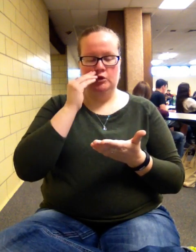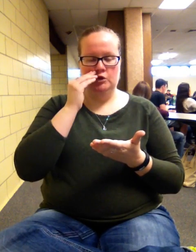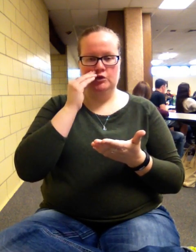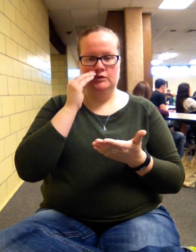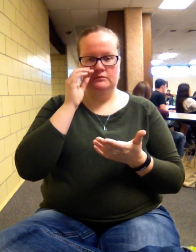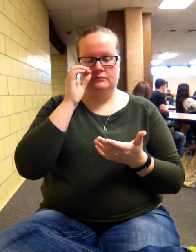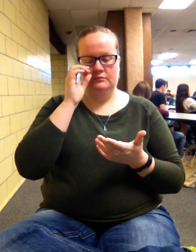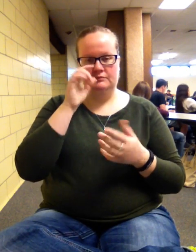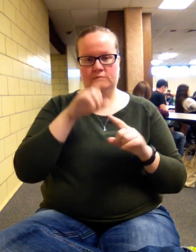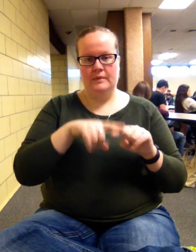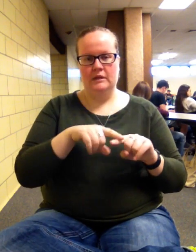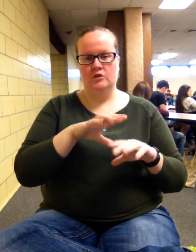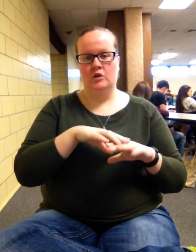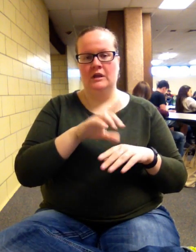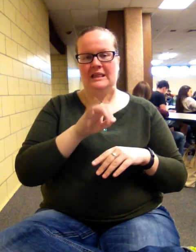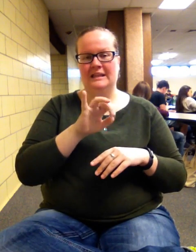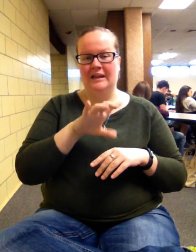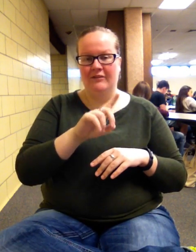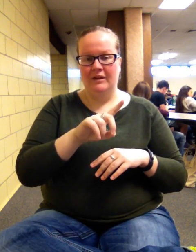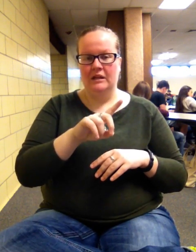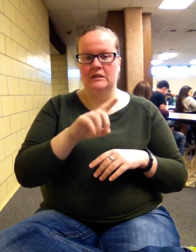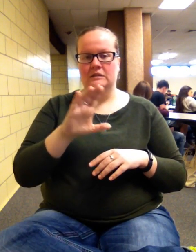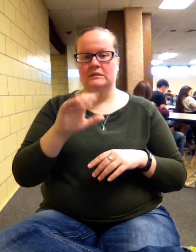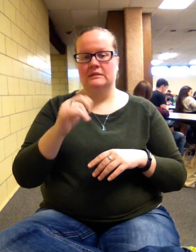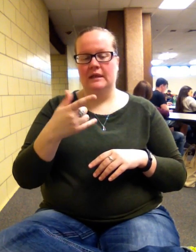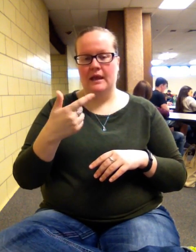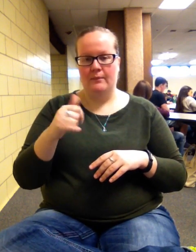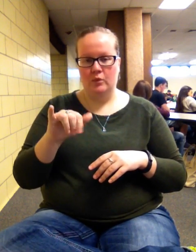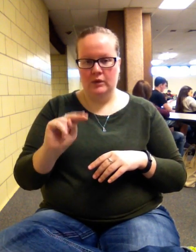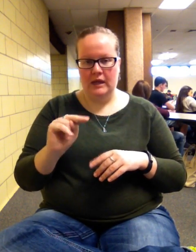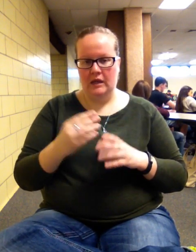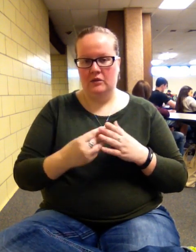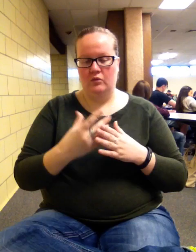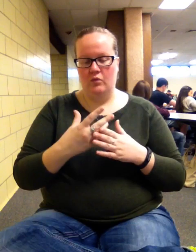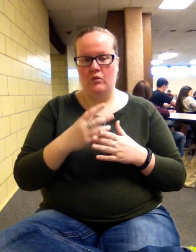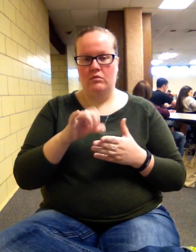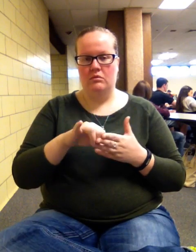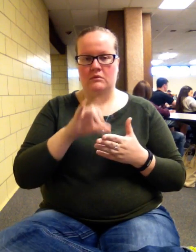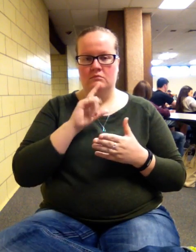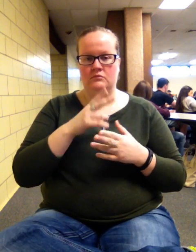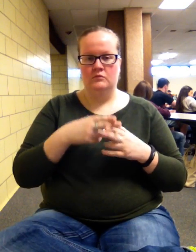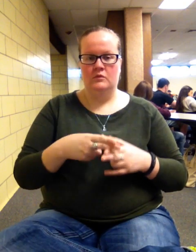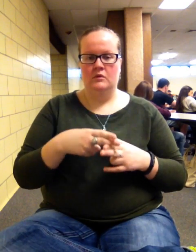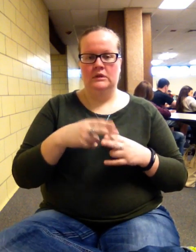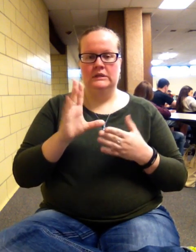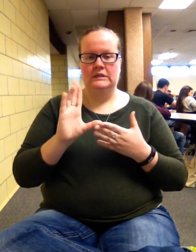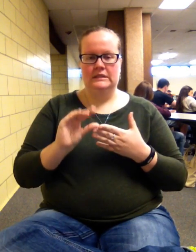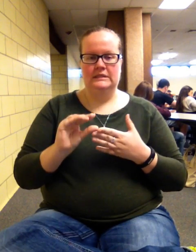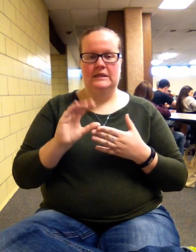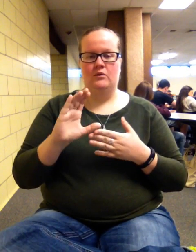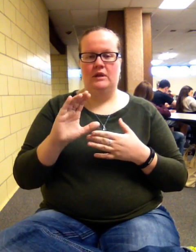on the dividends and the capital gain or the growth, that's called the discounted cash flow approach.